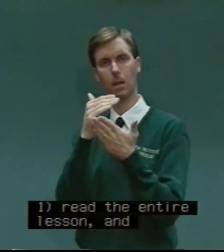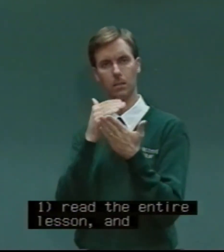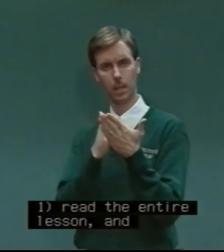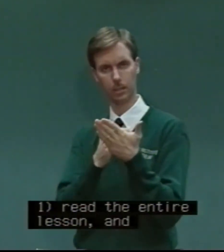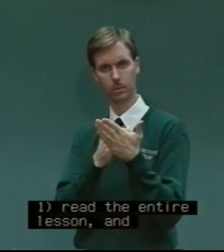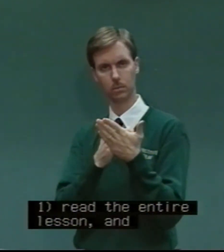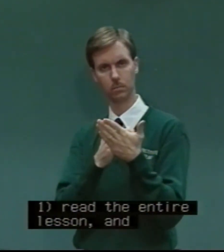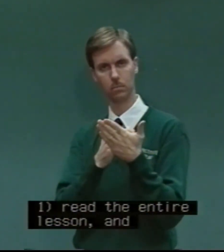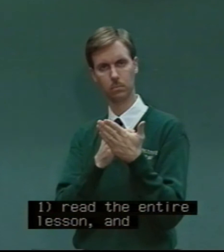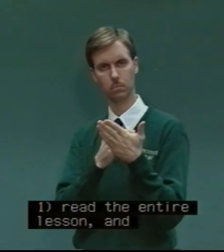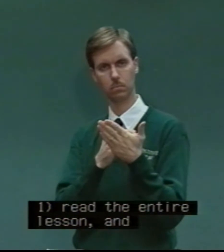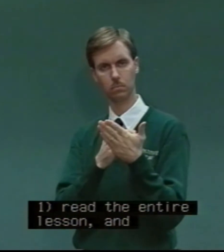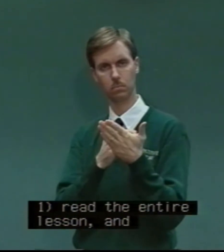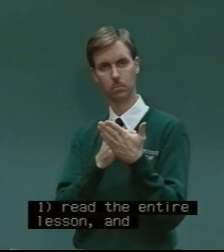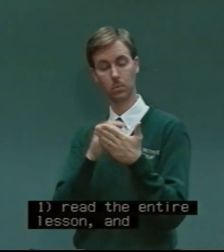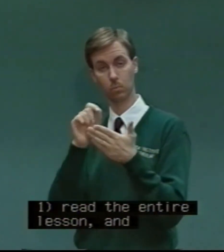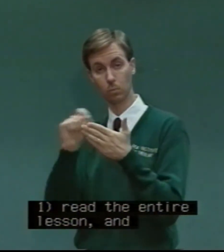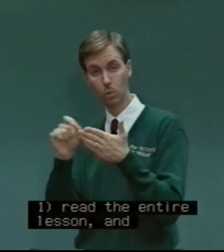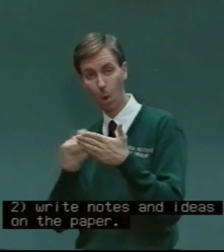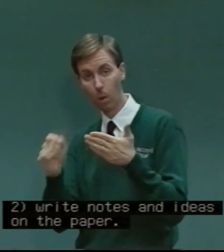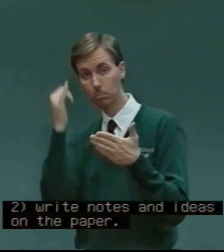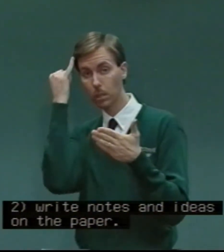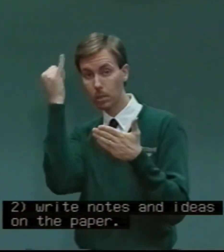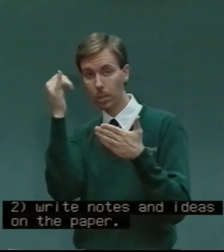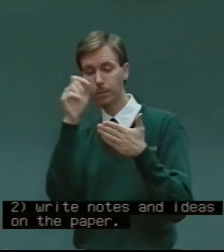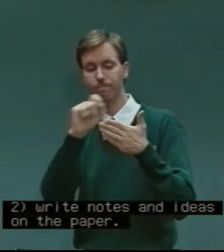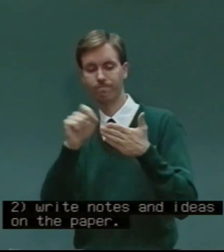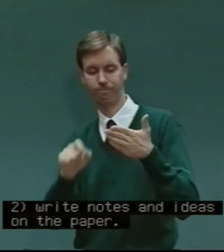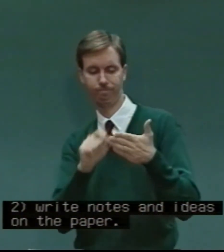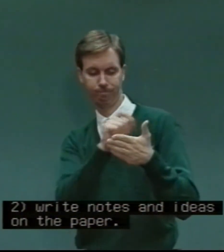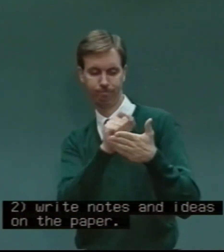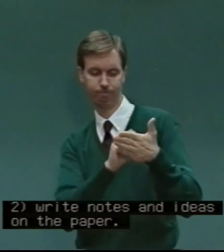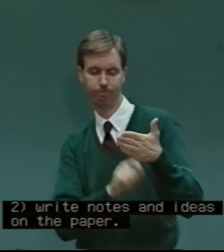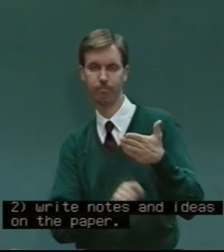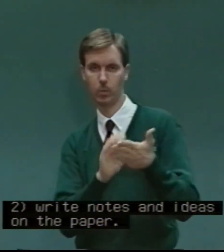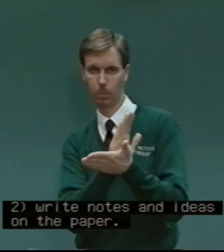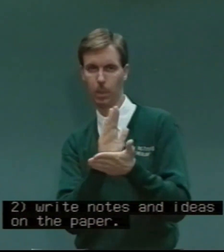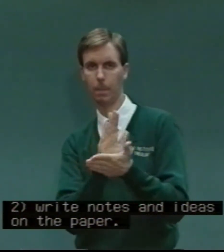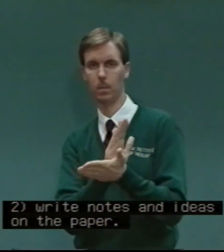First, read the entire lesson. And second, write notes and ideas on the paper.